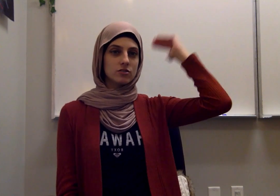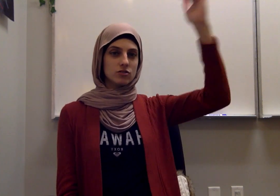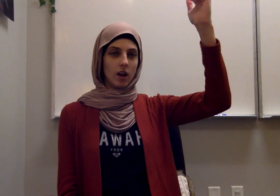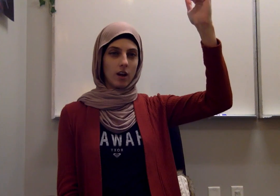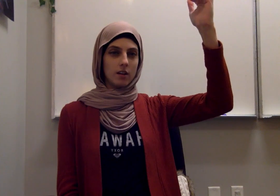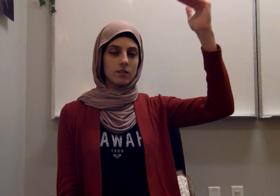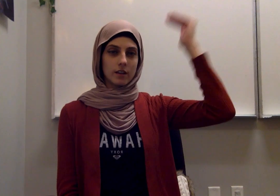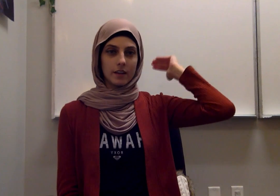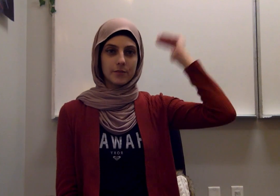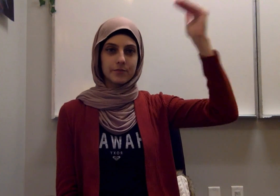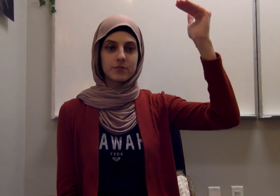Okay.